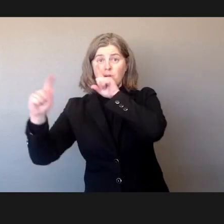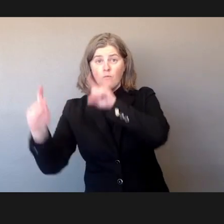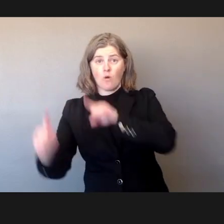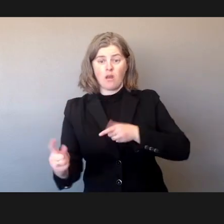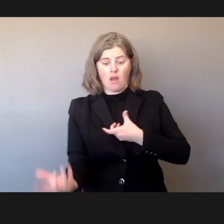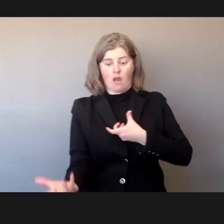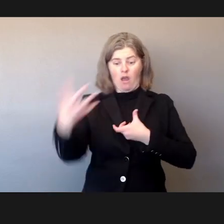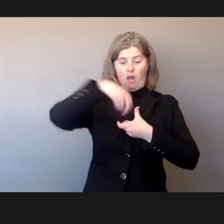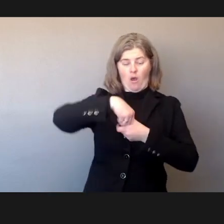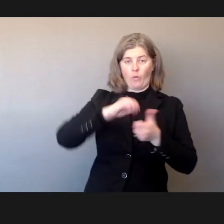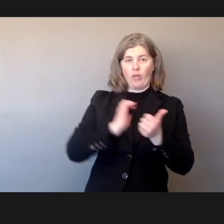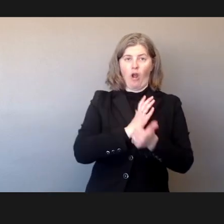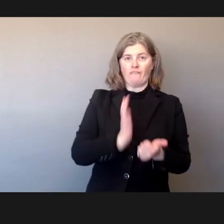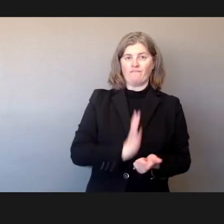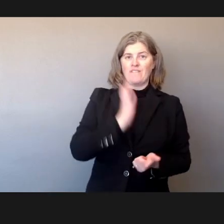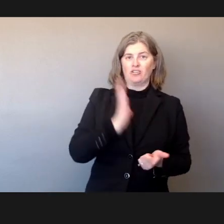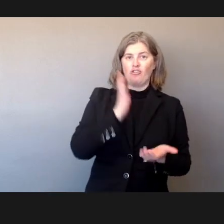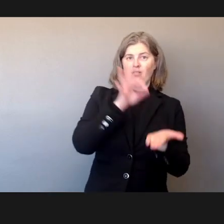official case counts